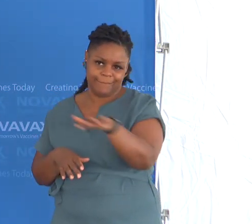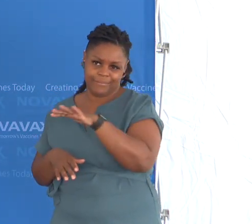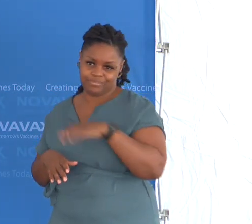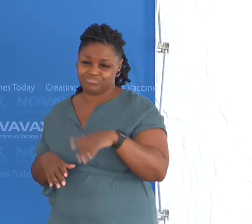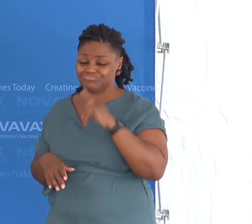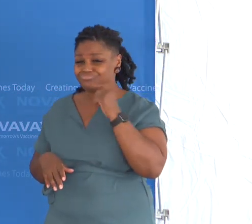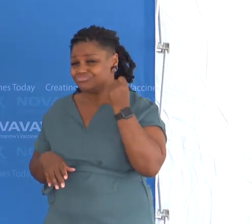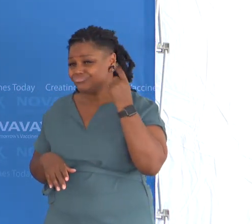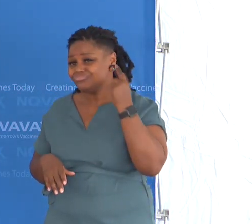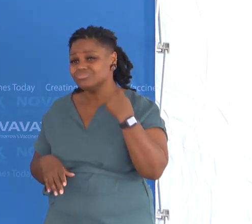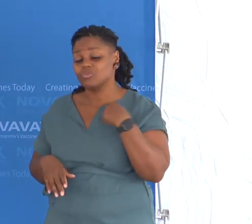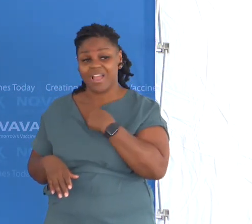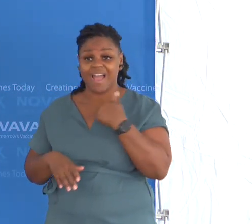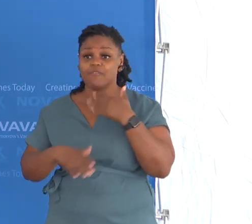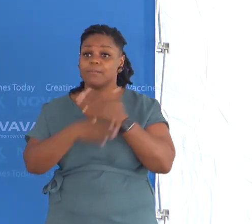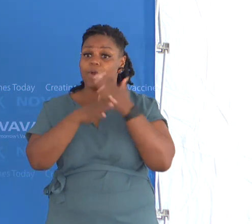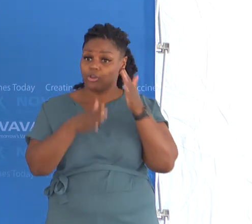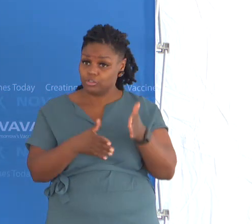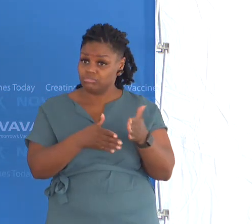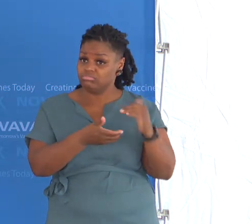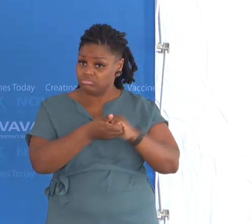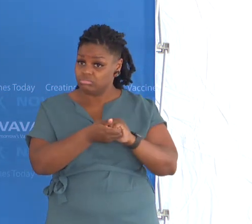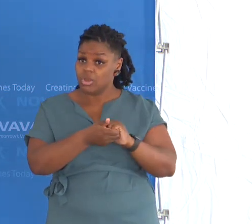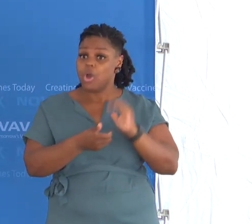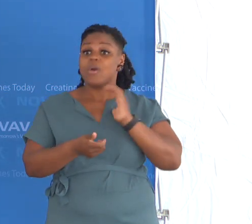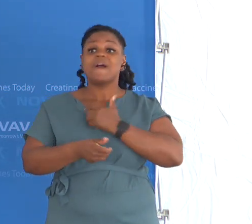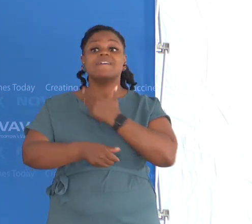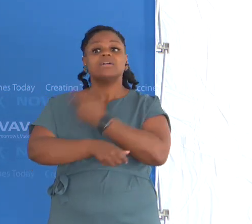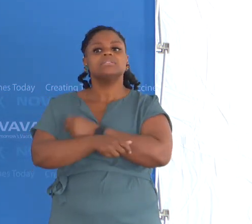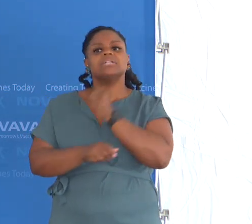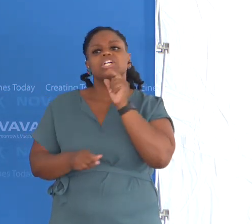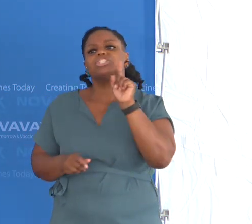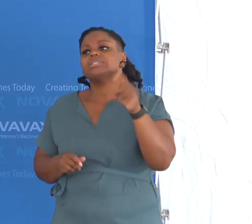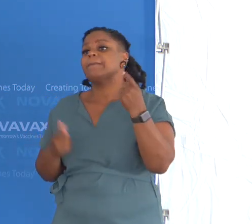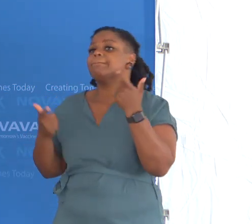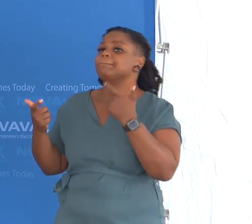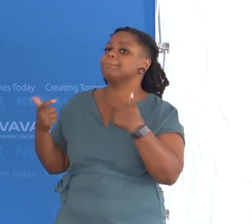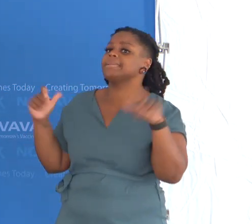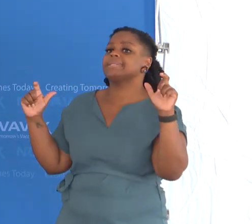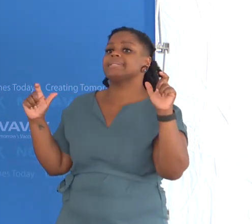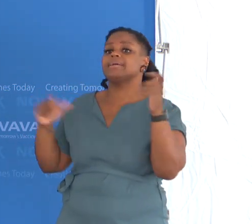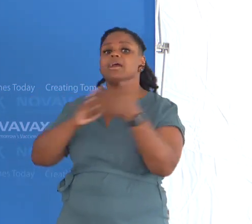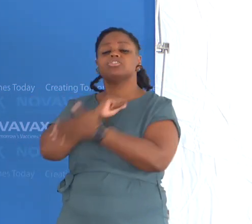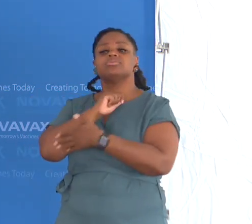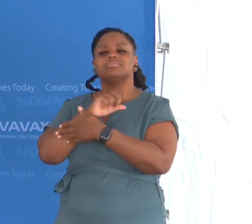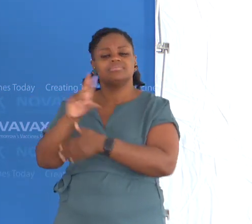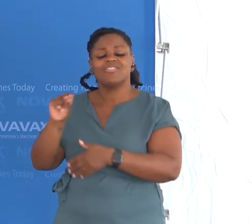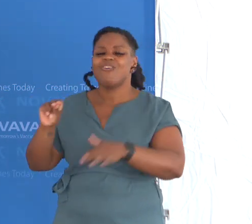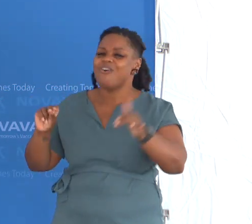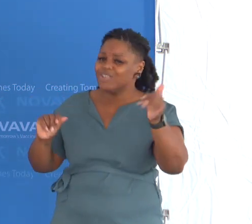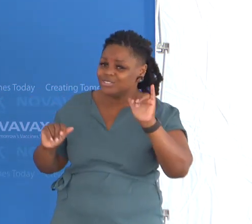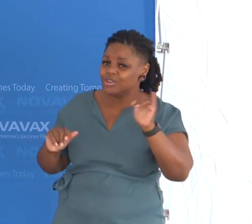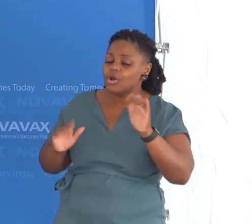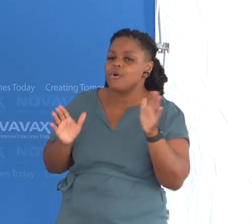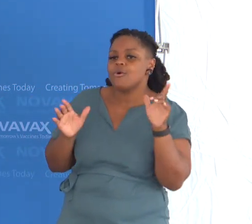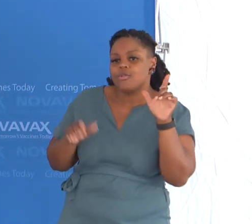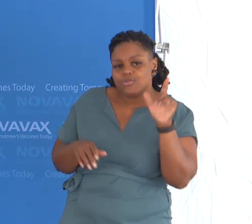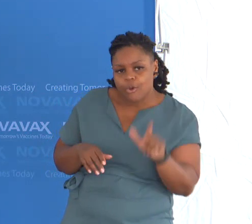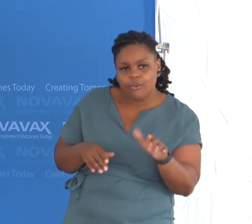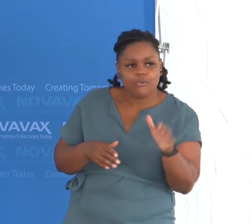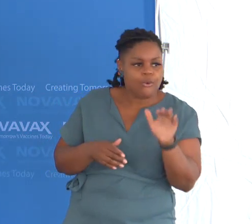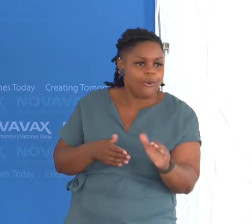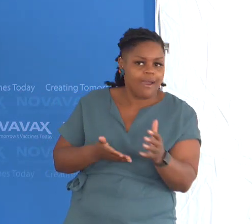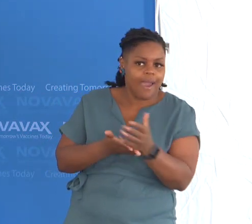the high-income countries in the U.S. and Europe. We have a vaccine that's now, with our partnership, is going to be distributed, because we can't